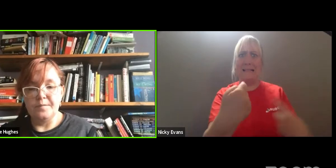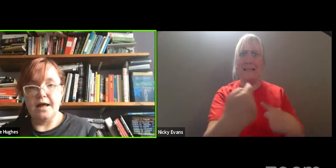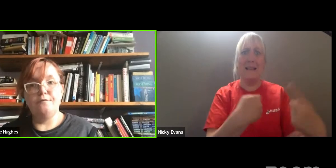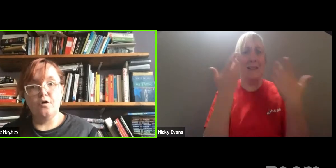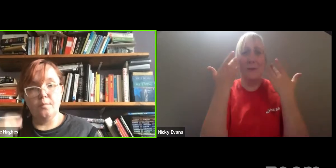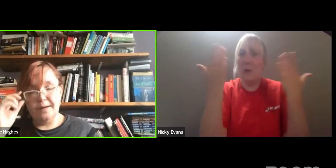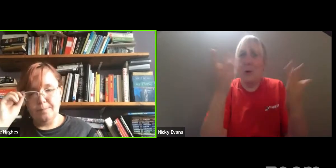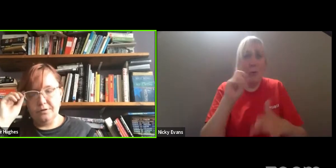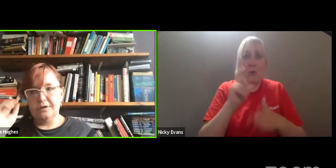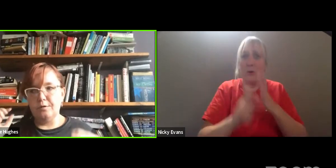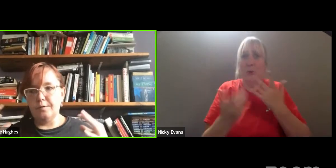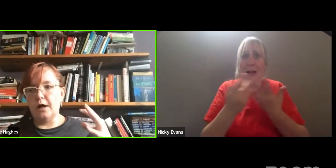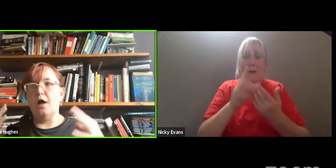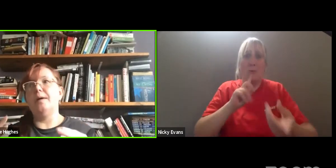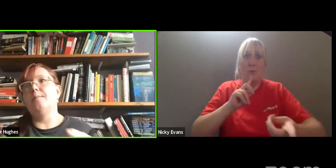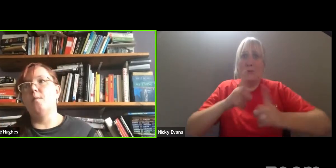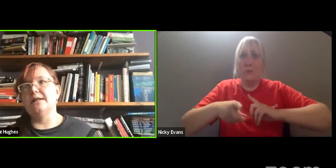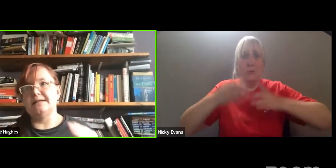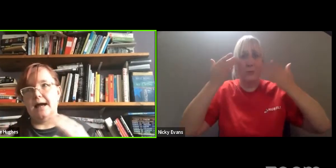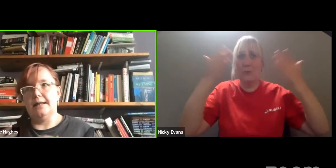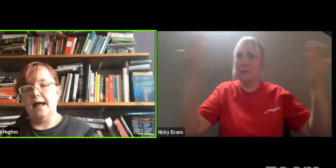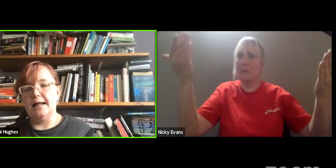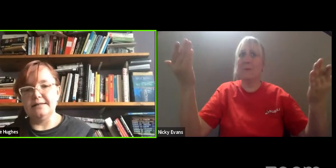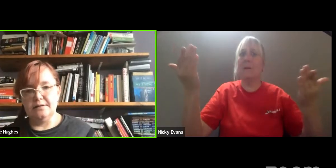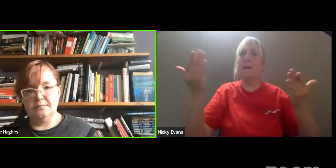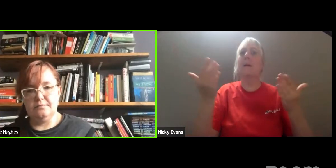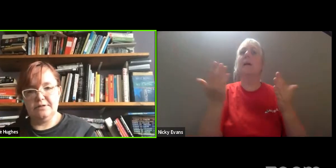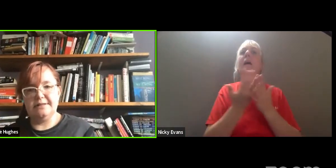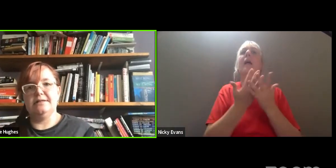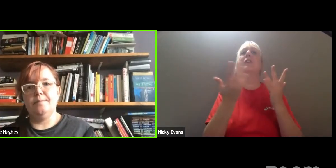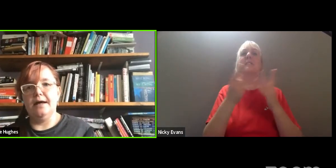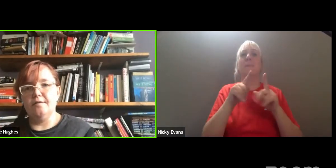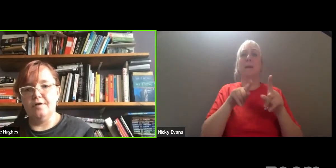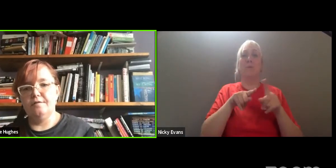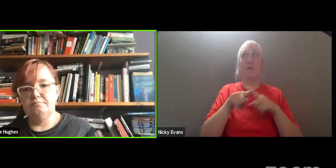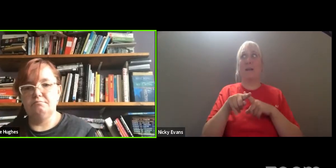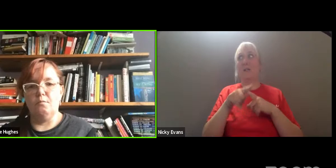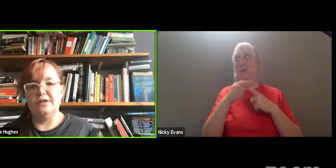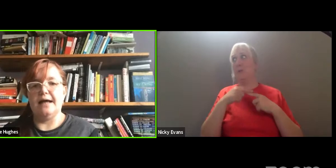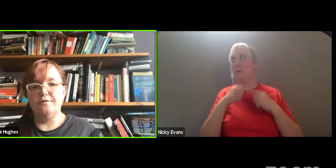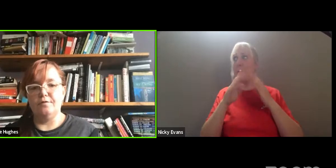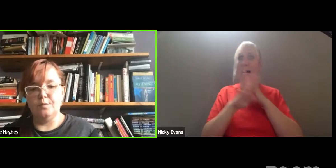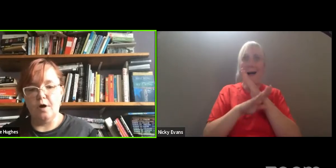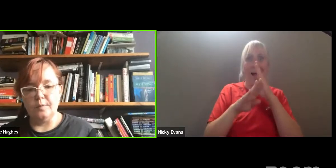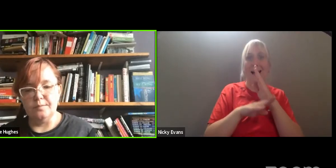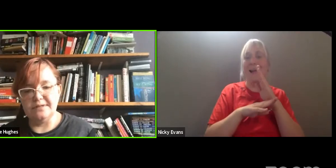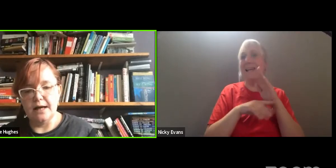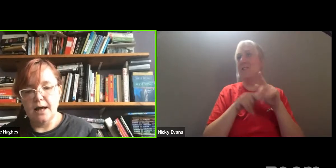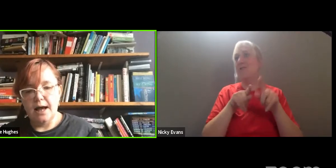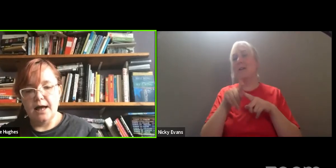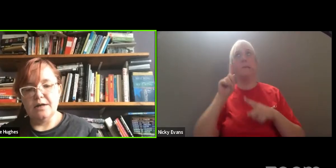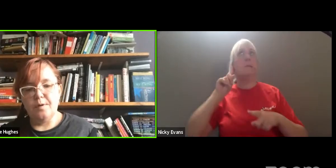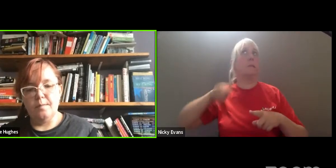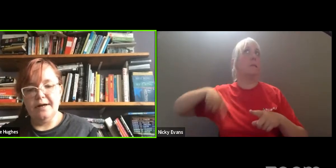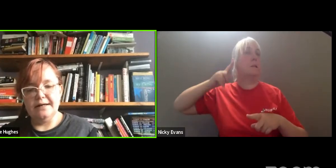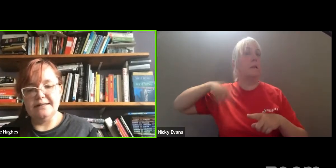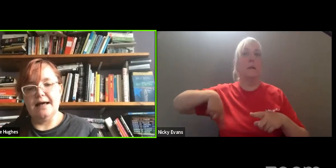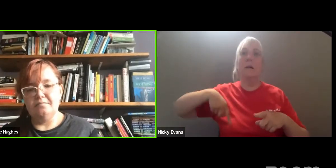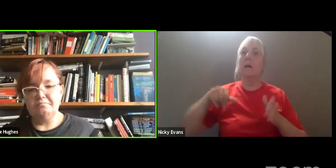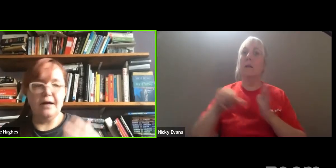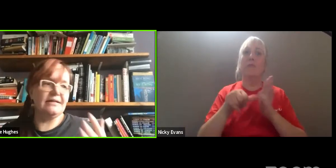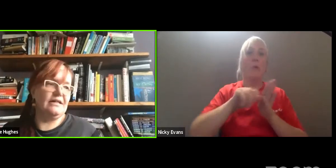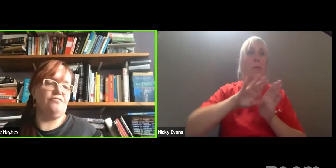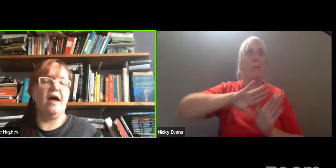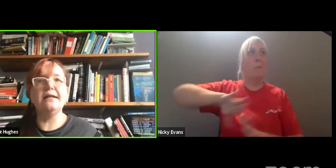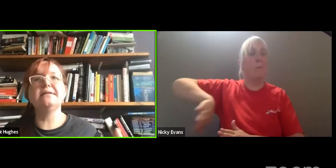it. Therefore, a lot of people want to hide their heads and just disappear and want to hide from the problems. And the problem is